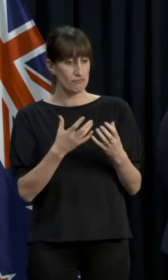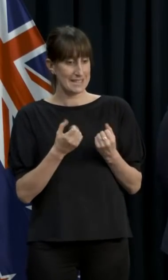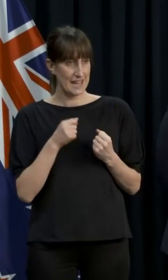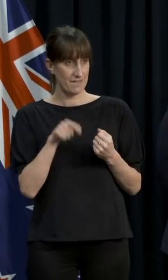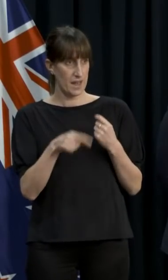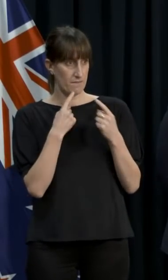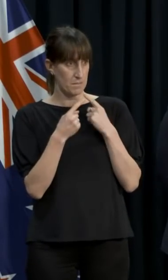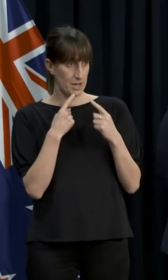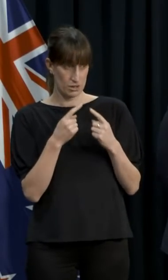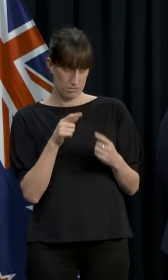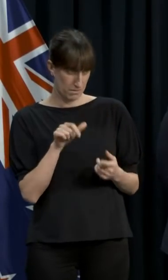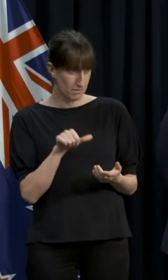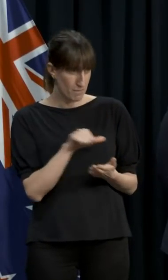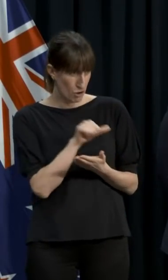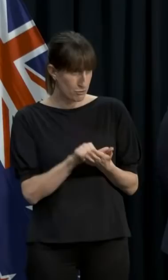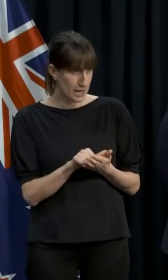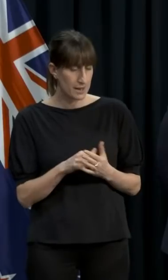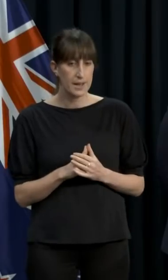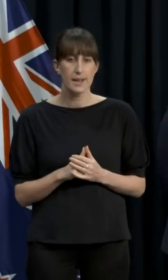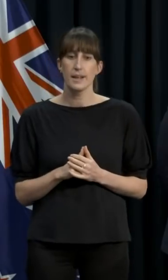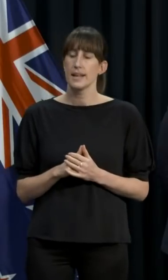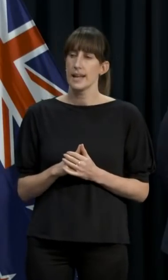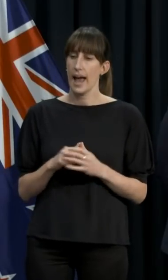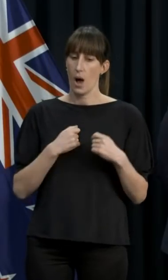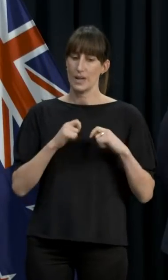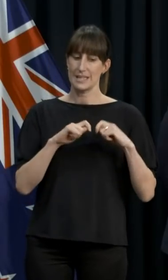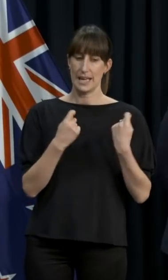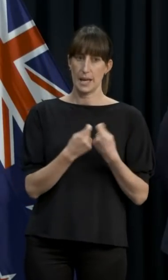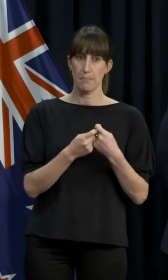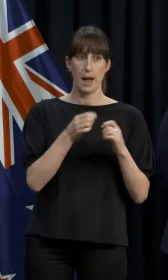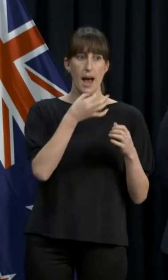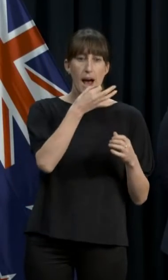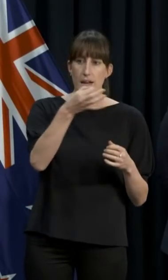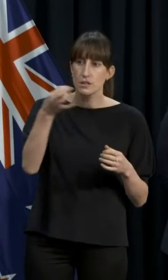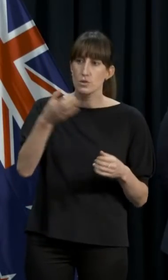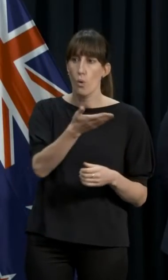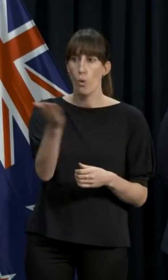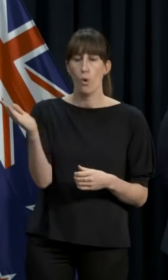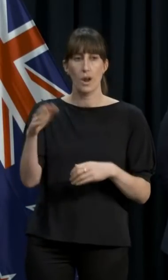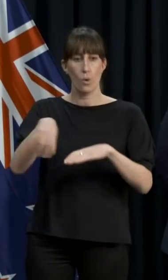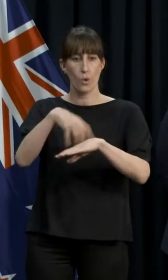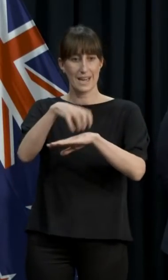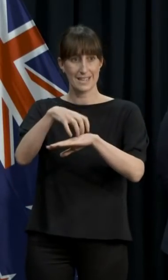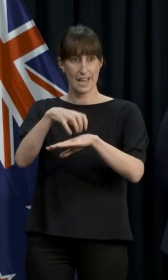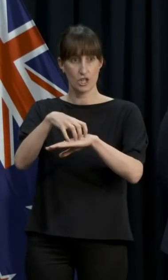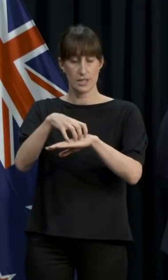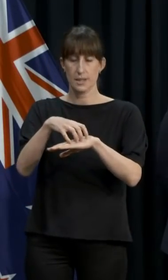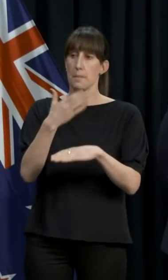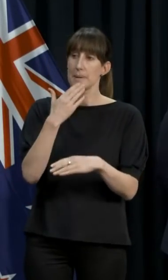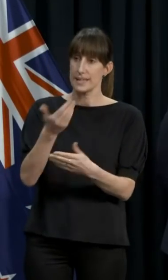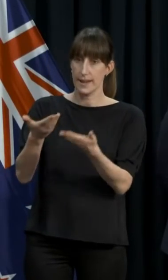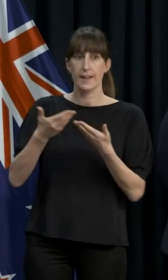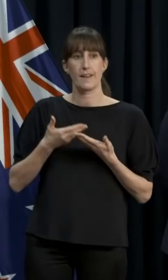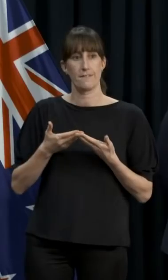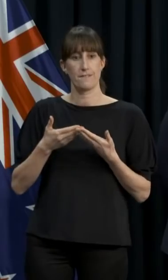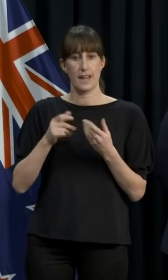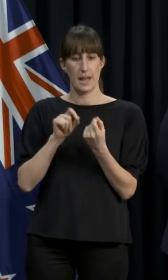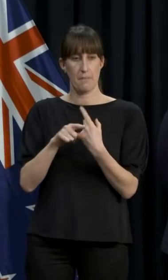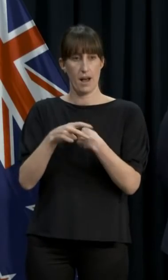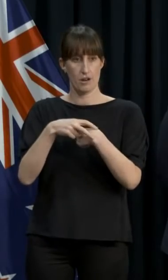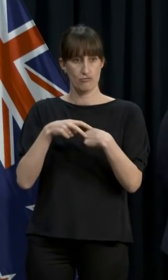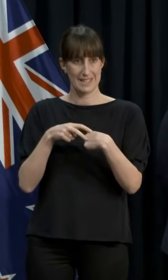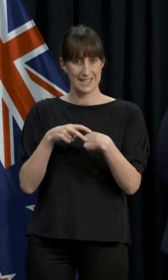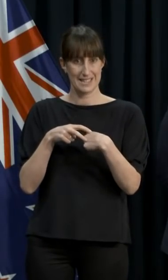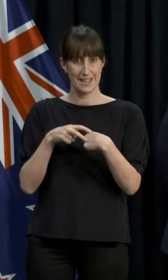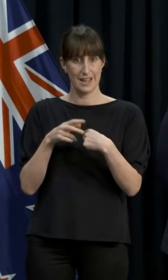that the team had explicitly sought from all the organisations who were receiving that information for a very particular purpose.